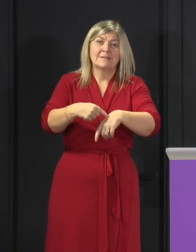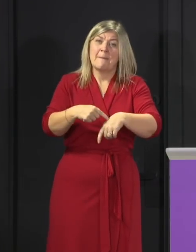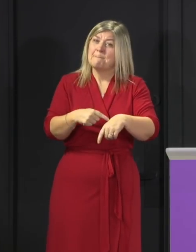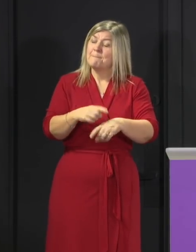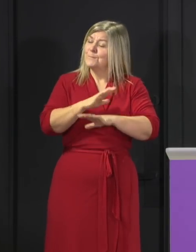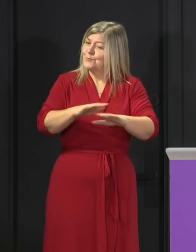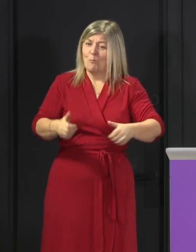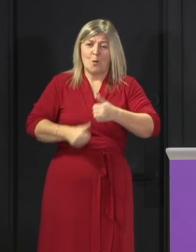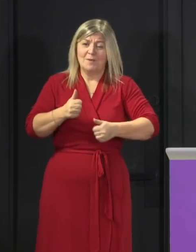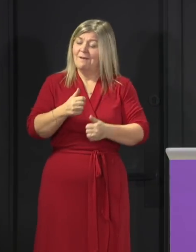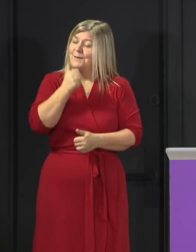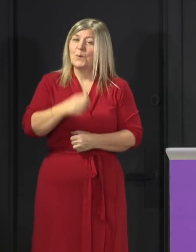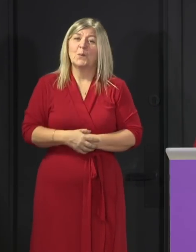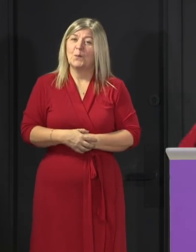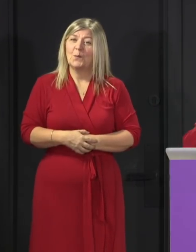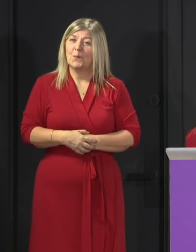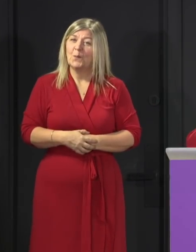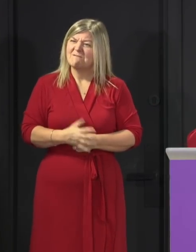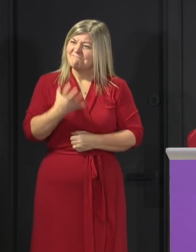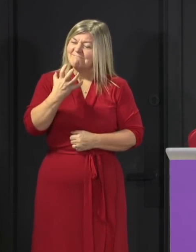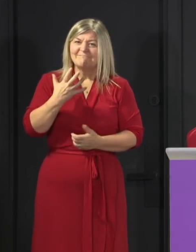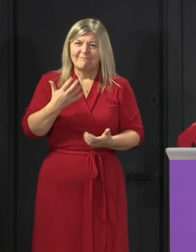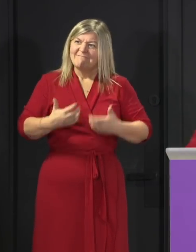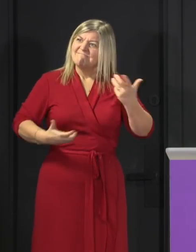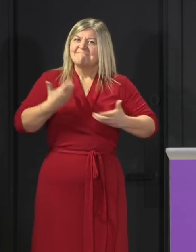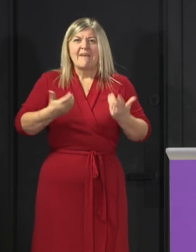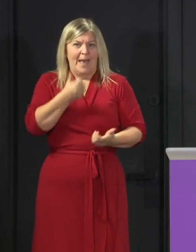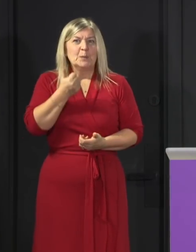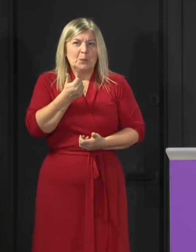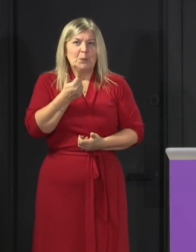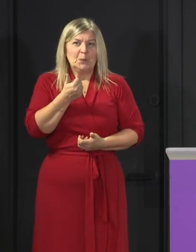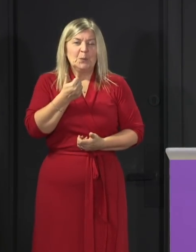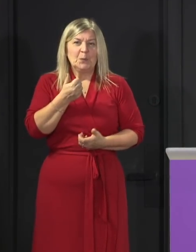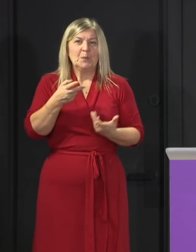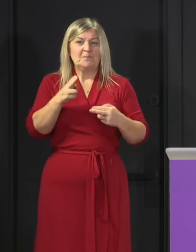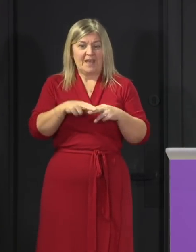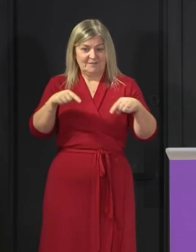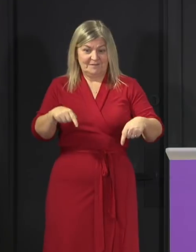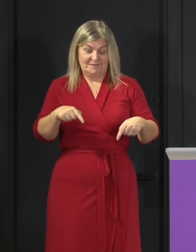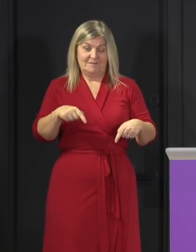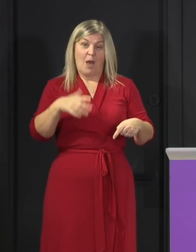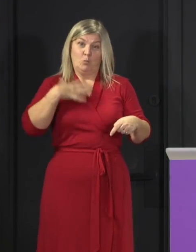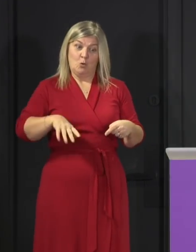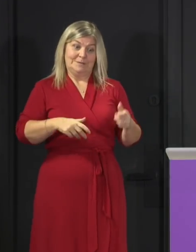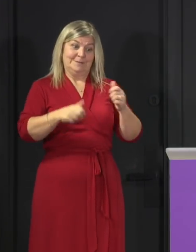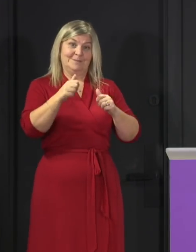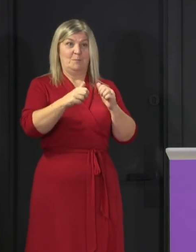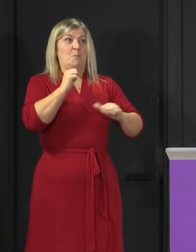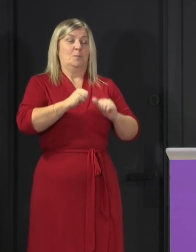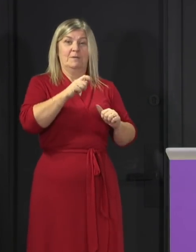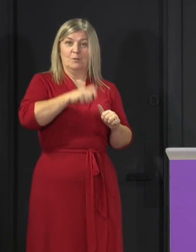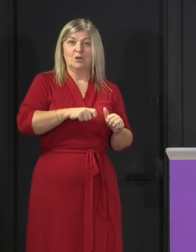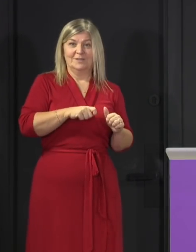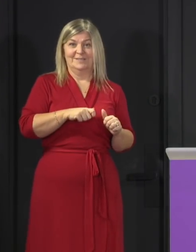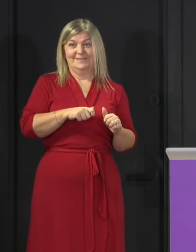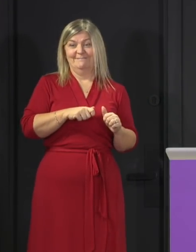popular. I'm not... If I was taking these decisions to be popular, I would perhaps be coming at them from a different perspective. I'm just trying with